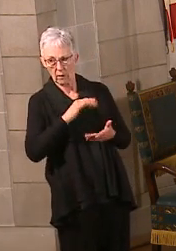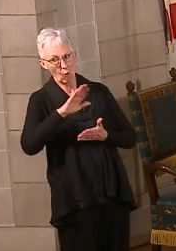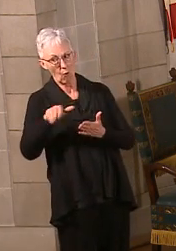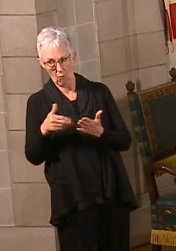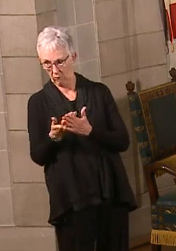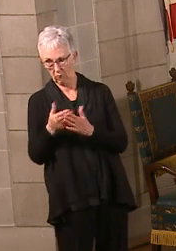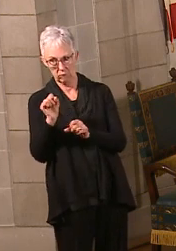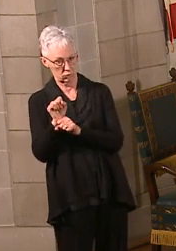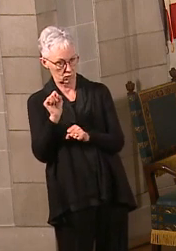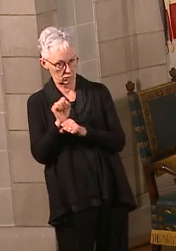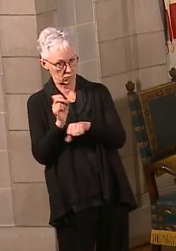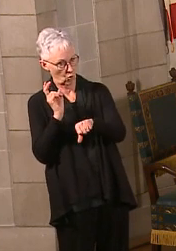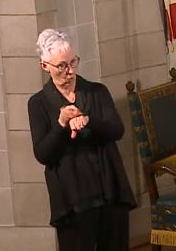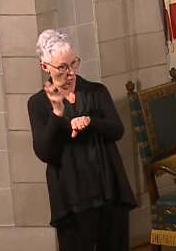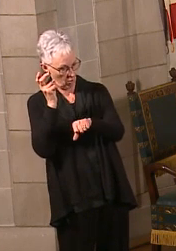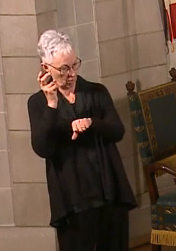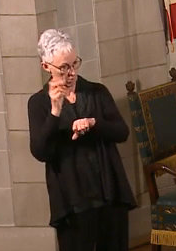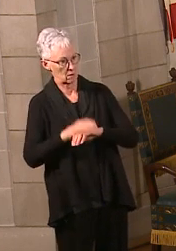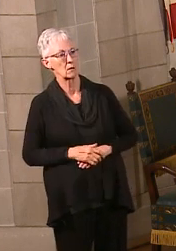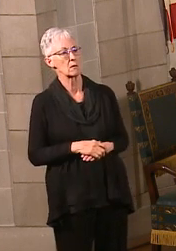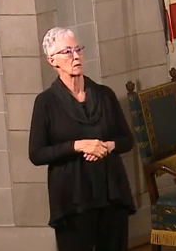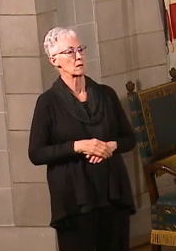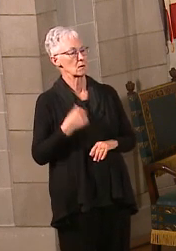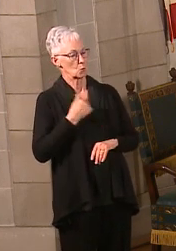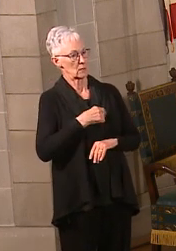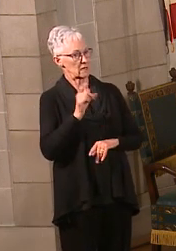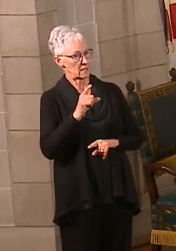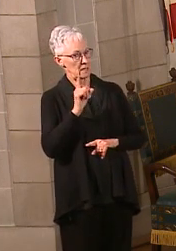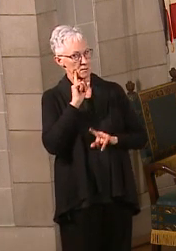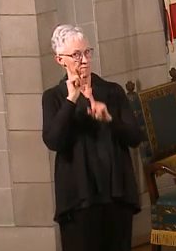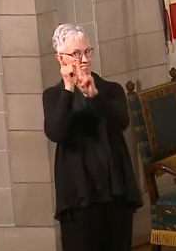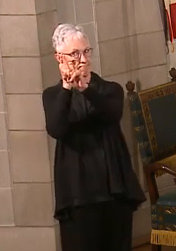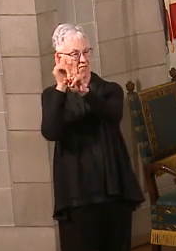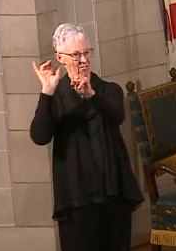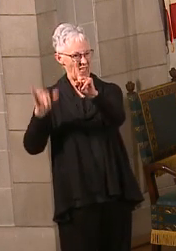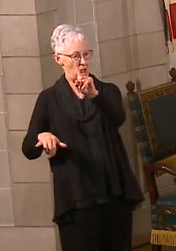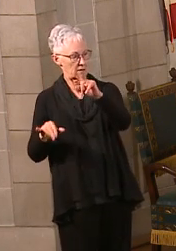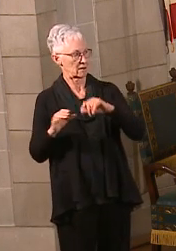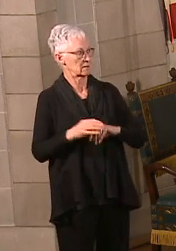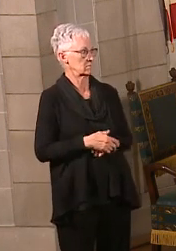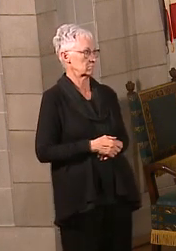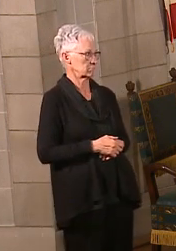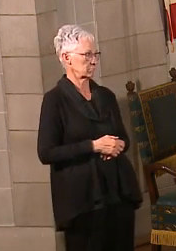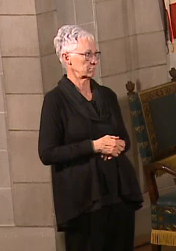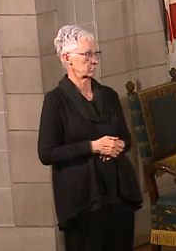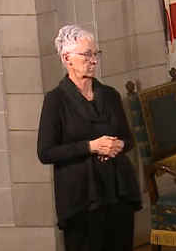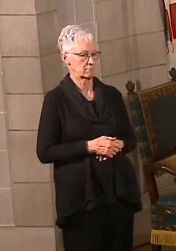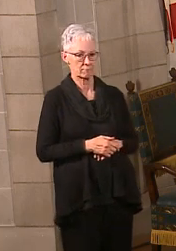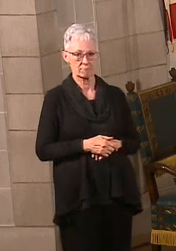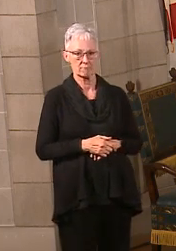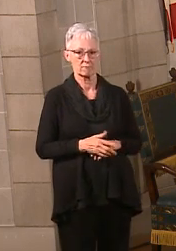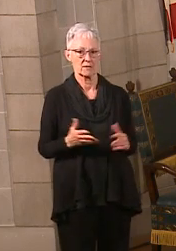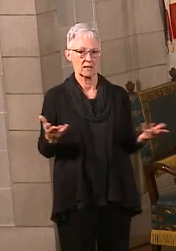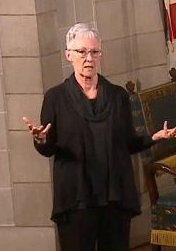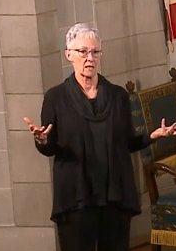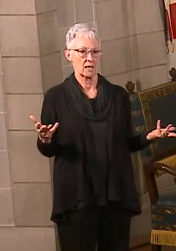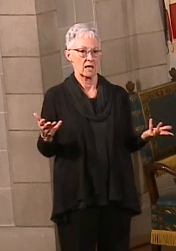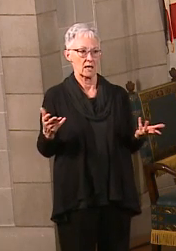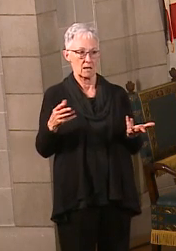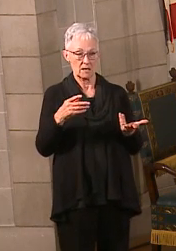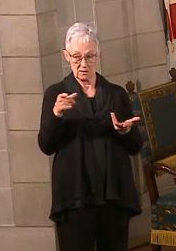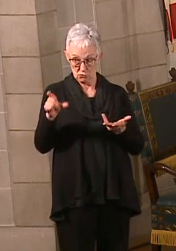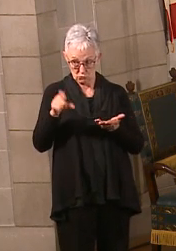things together. That's what we have to keep the mission on. You know, if you're talking about differential pay, everybody's working hard.